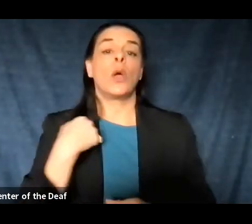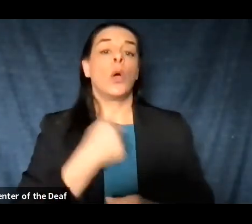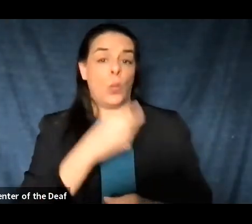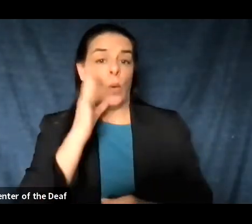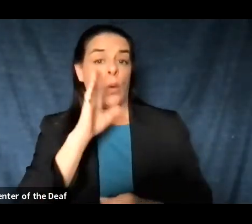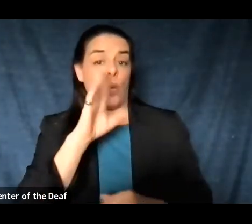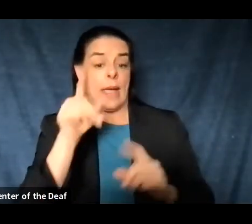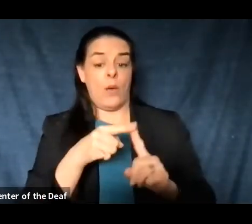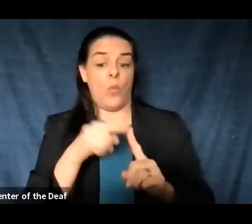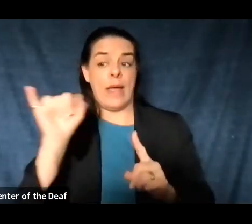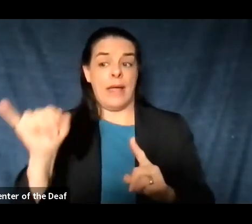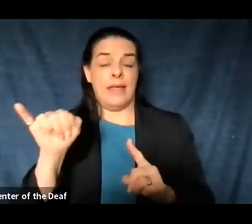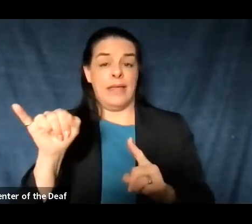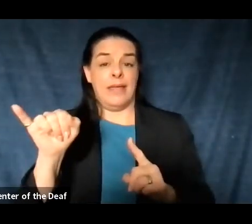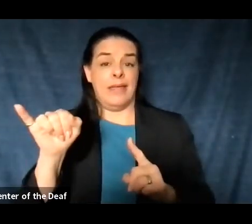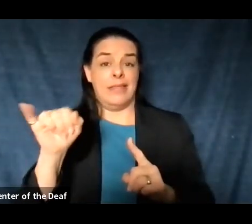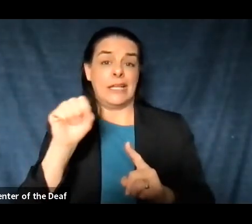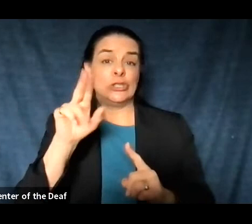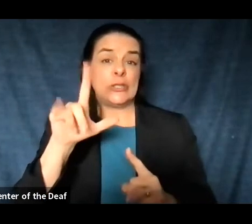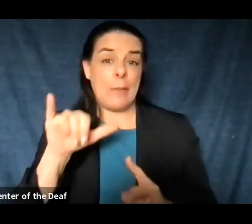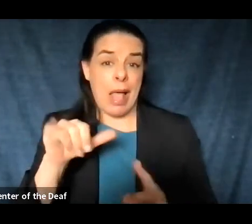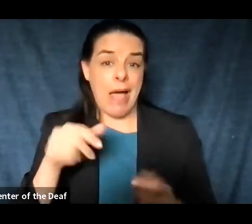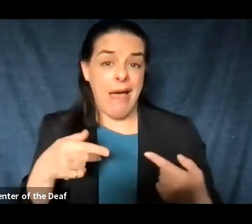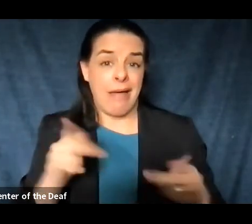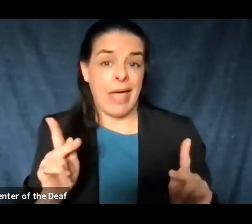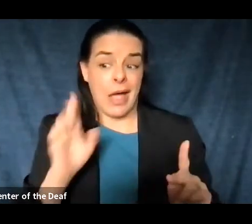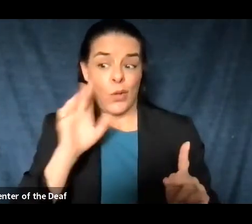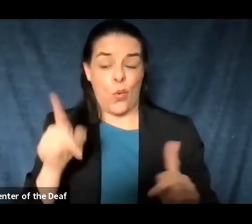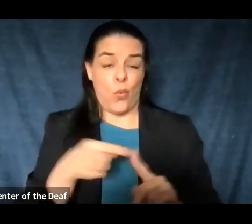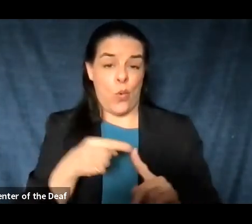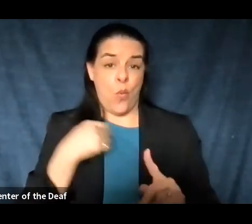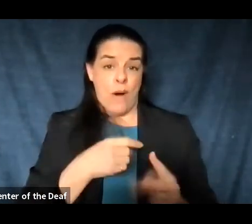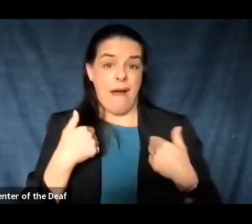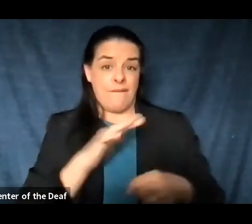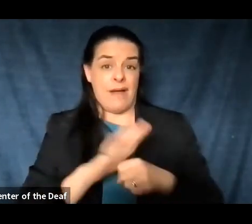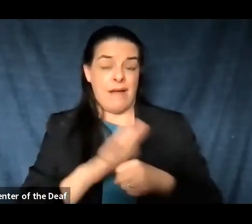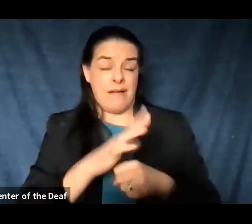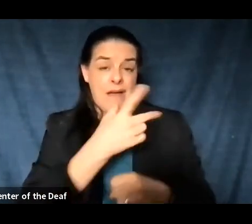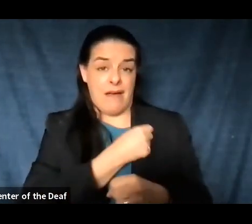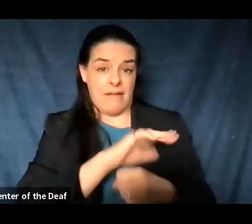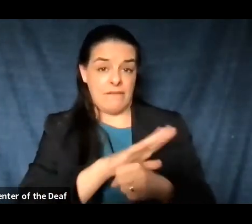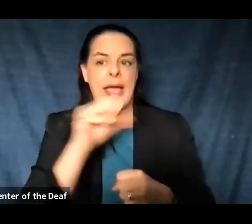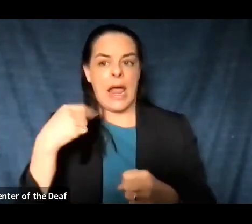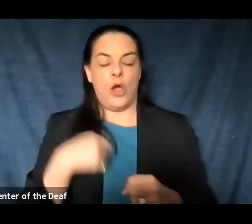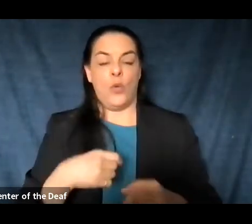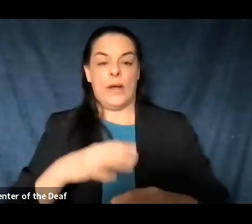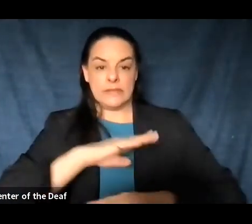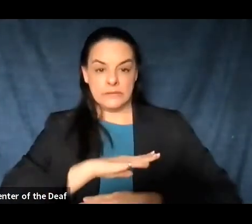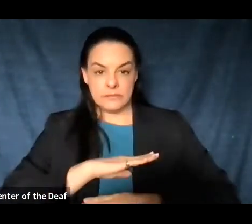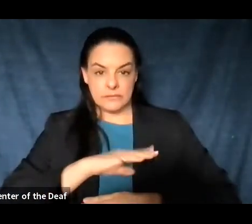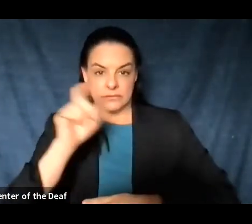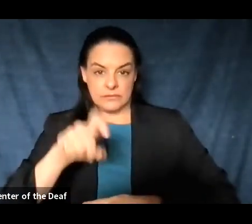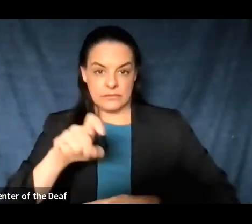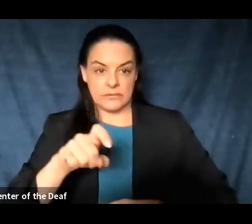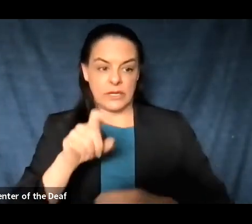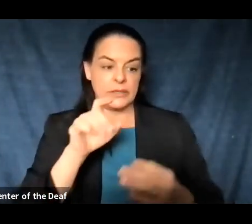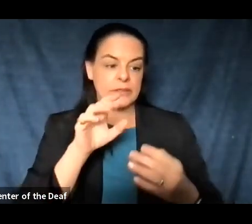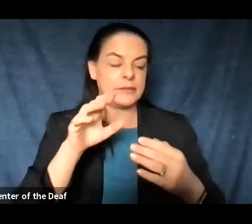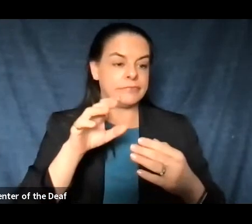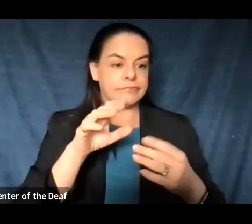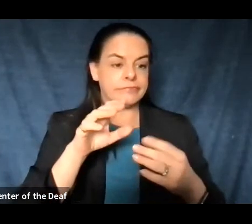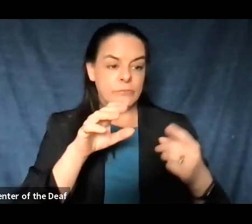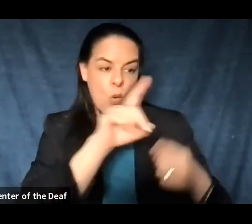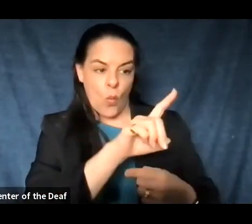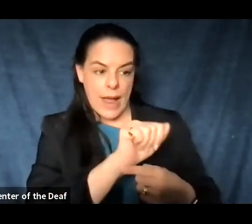supply allows for that, and when we have satisfactorily met the need of the 1A1 and 1A2 groups.